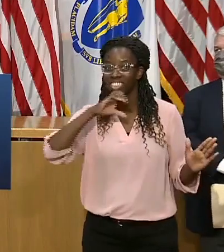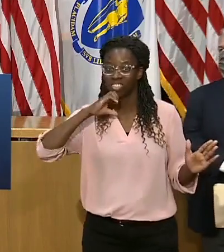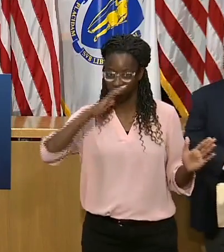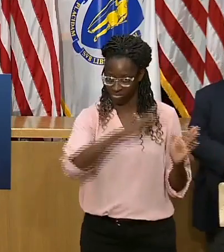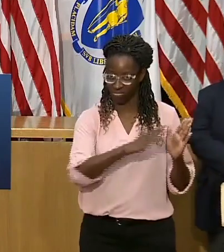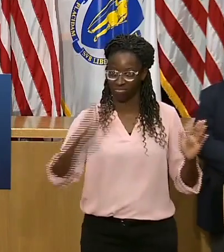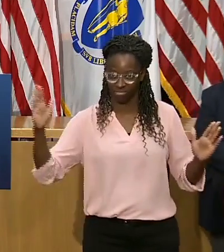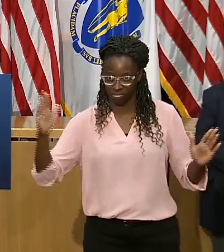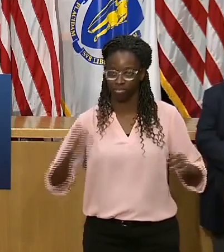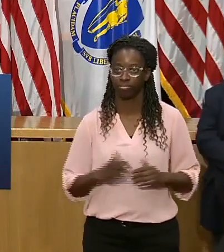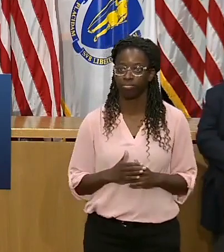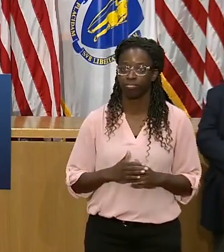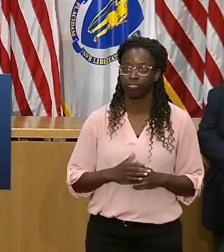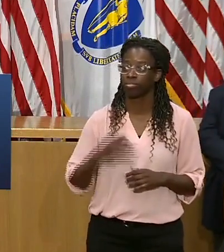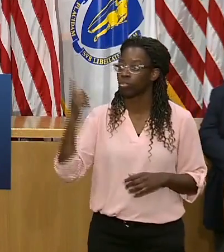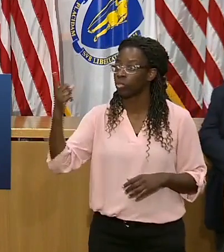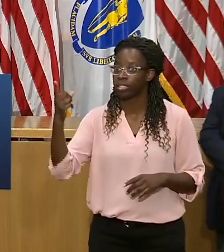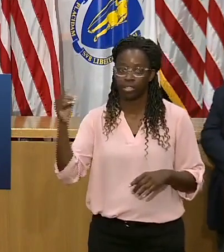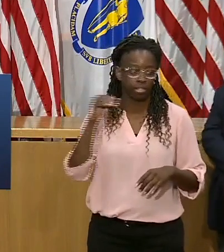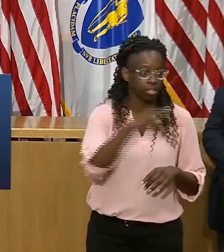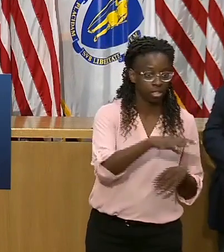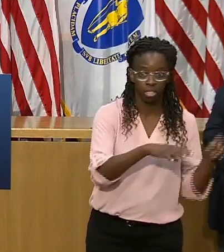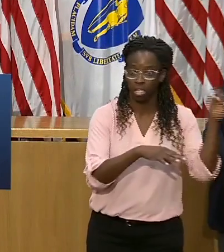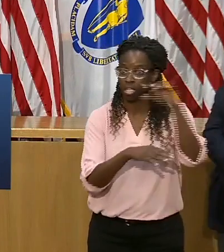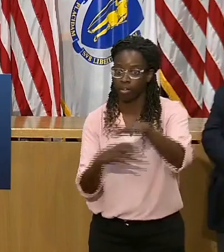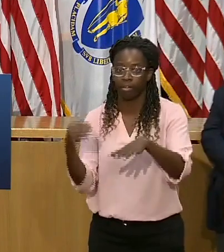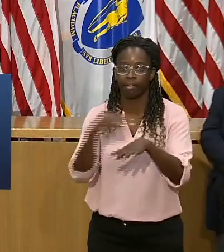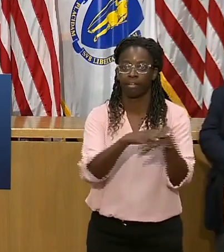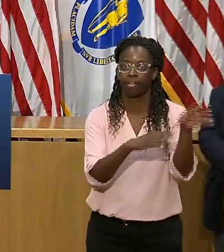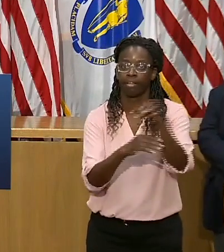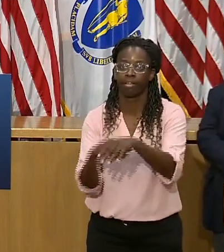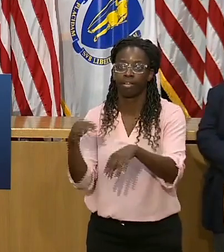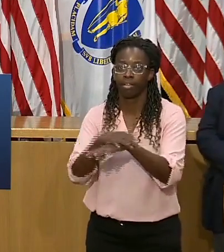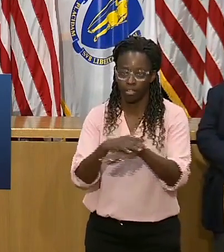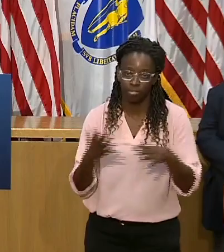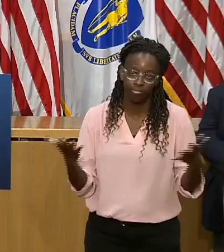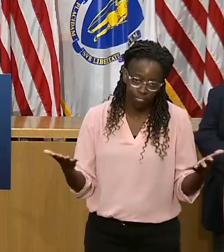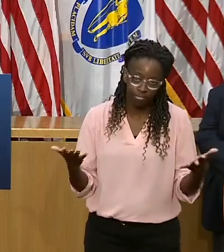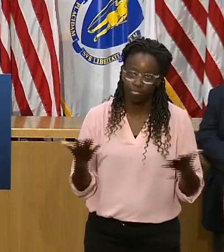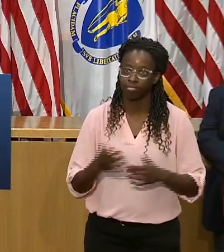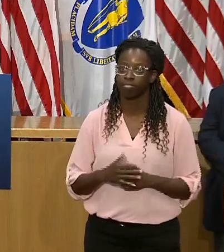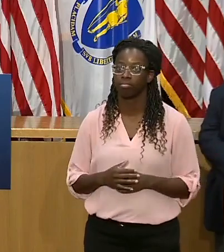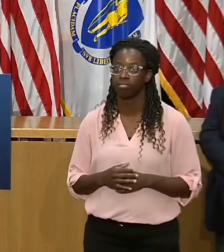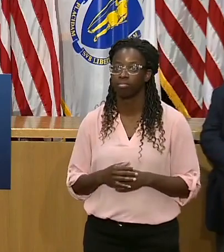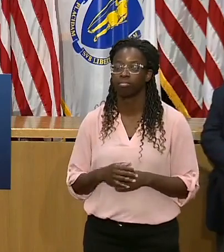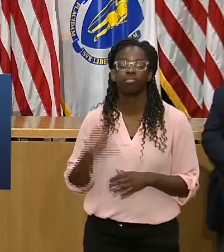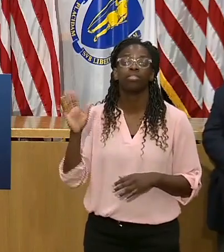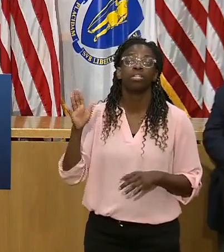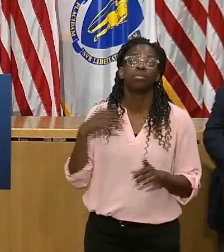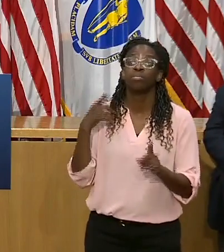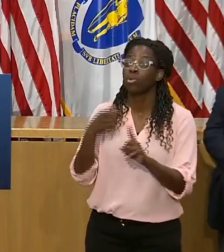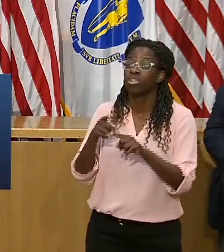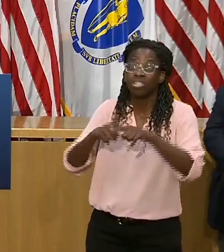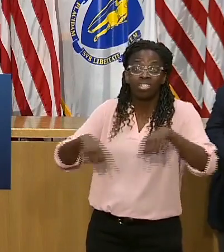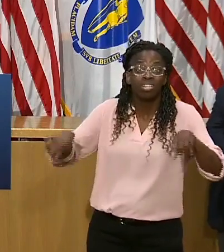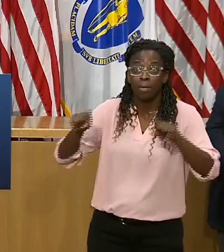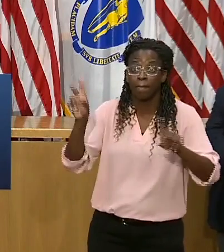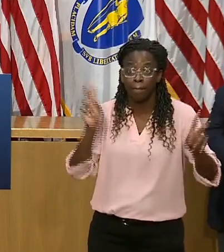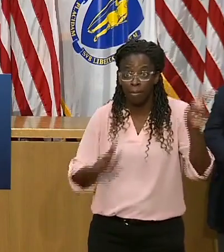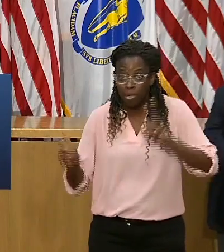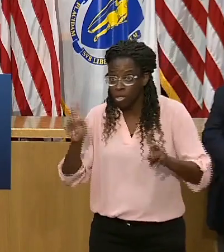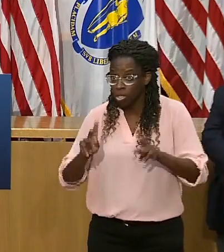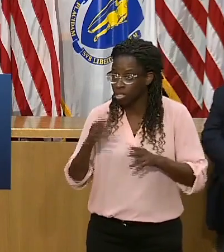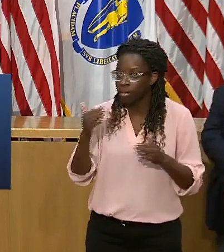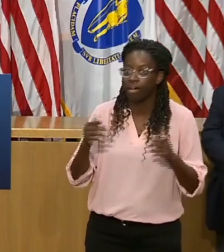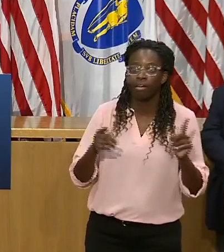formal settings. They're wearing masks when they go to see a downtown business. They're wearing masks when they go to the supermarket. The people they see when they're out and about